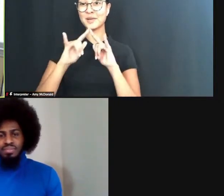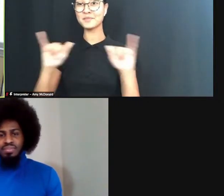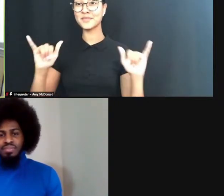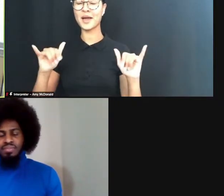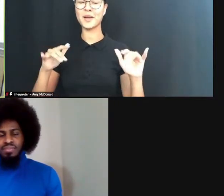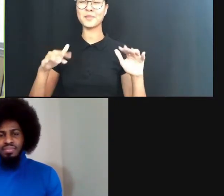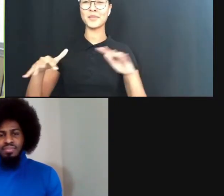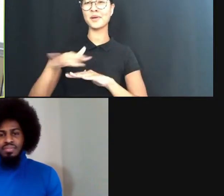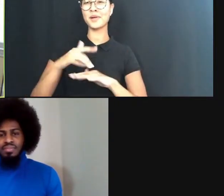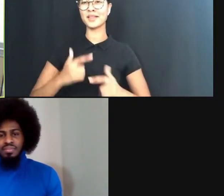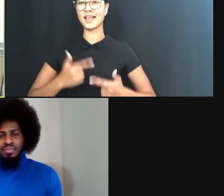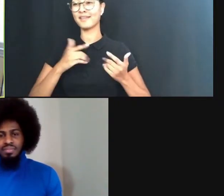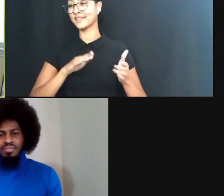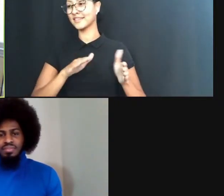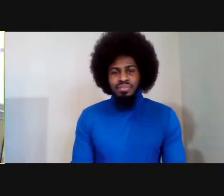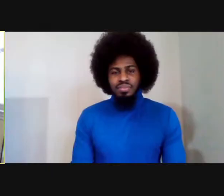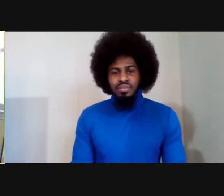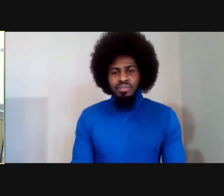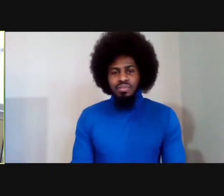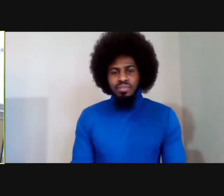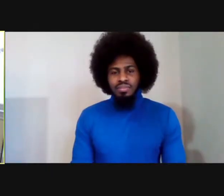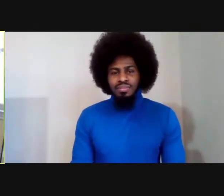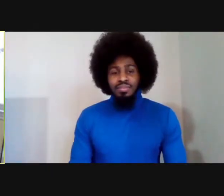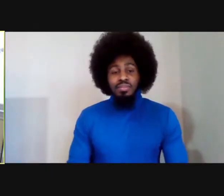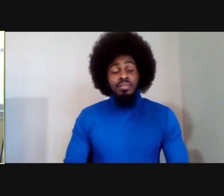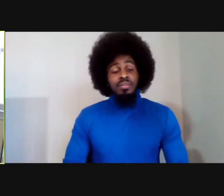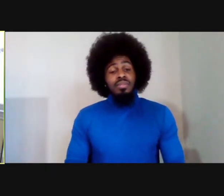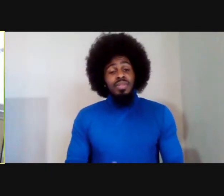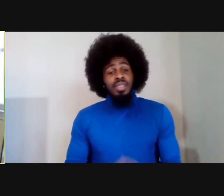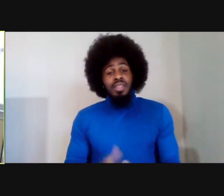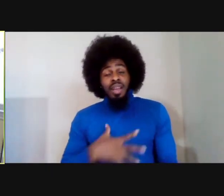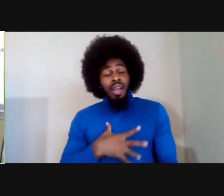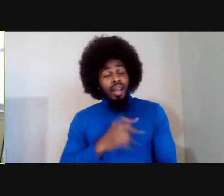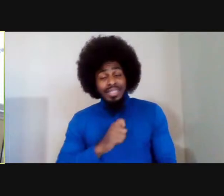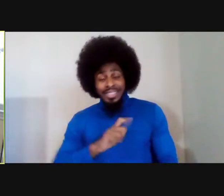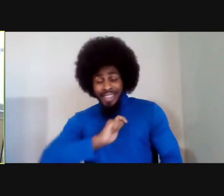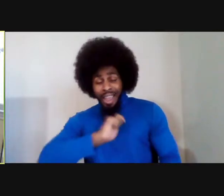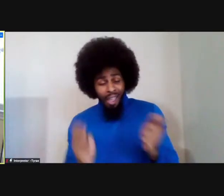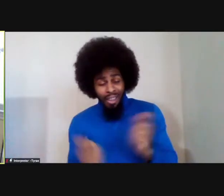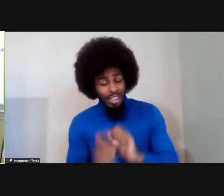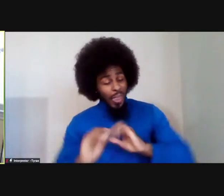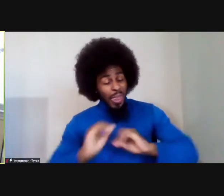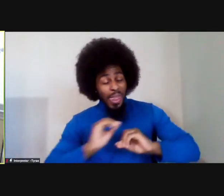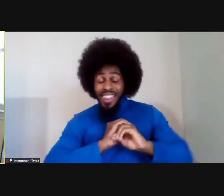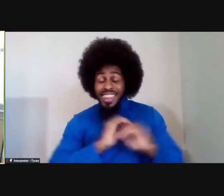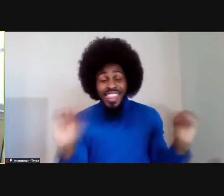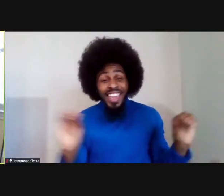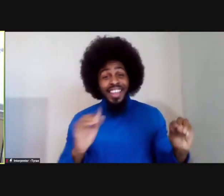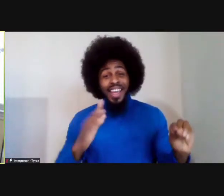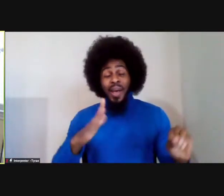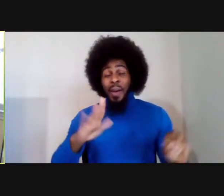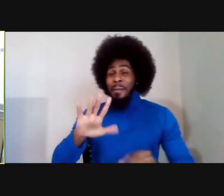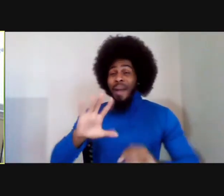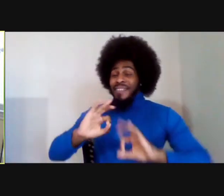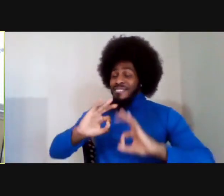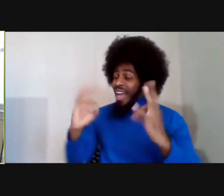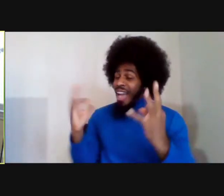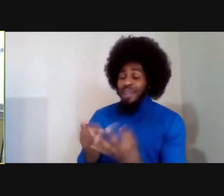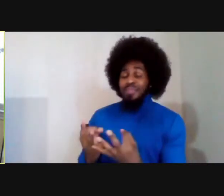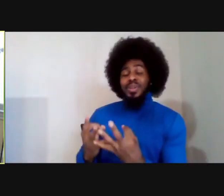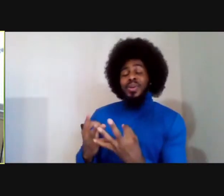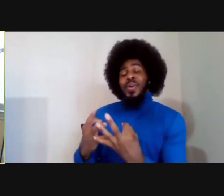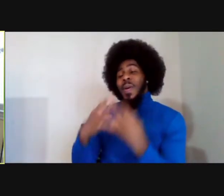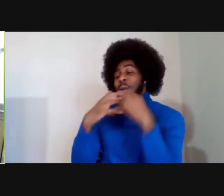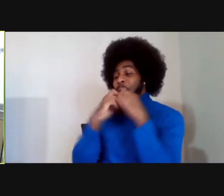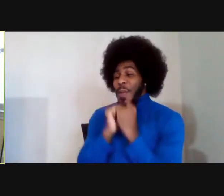all the things. And I wouldn't train it for anything in the world. Like, that's my family, you know? And it